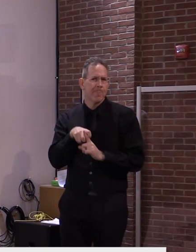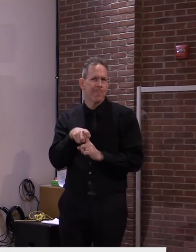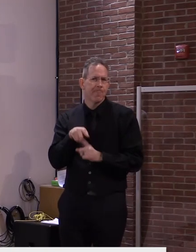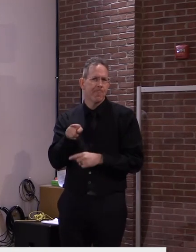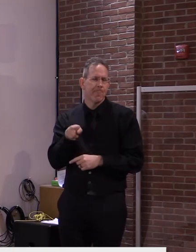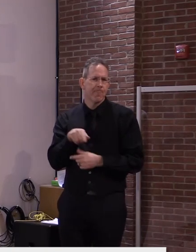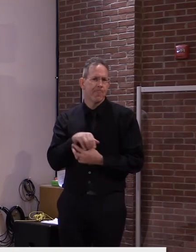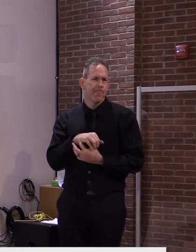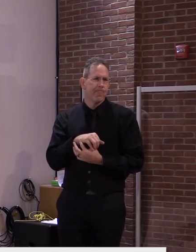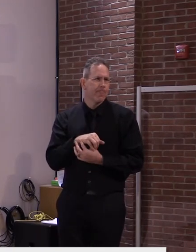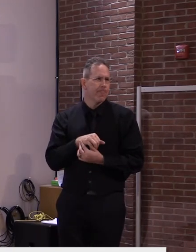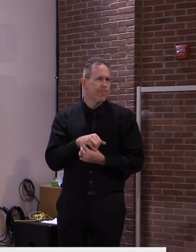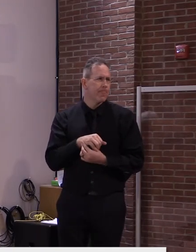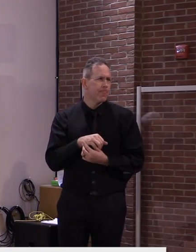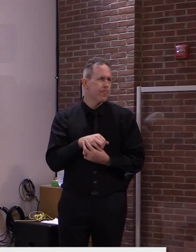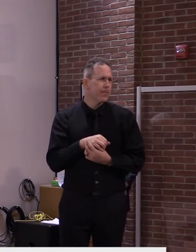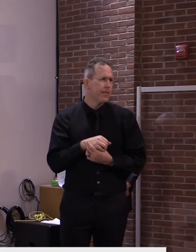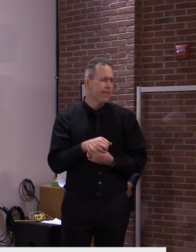Dr. Levine,